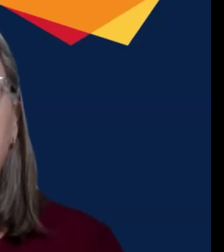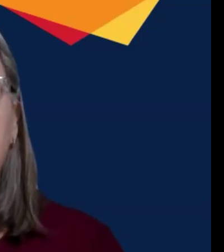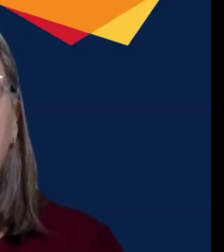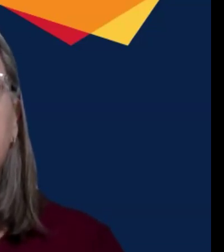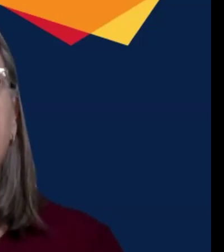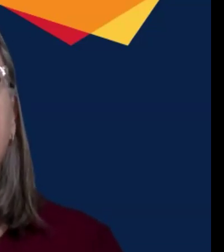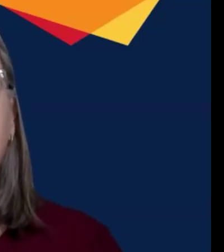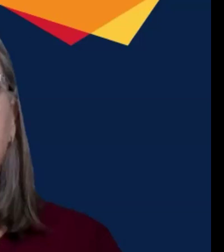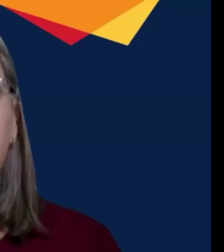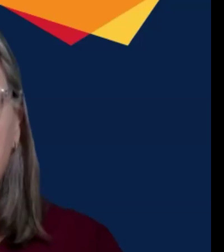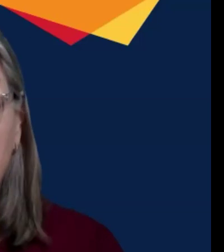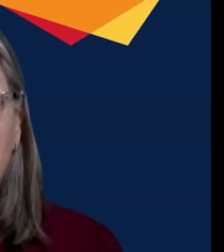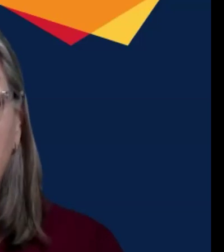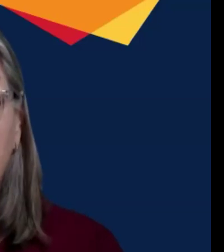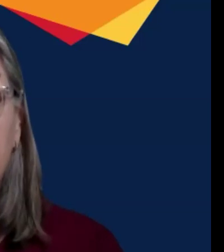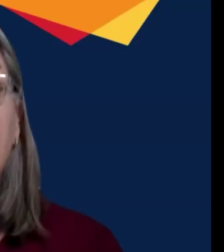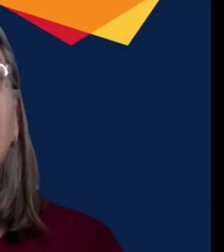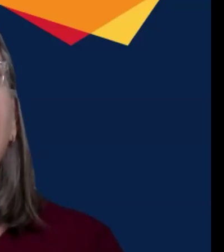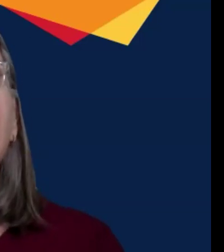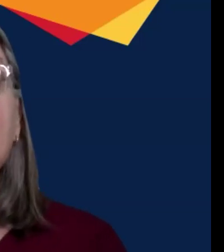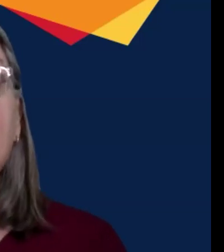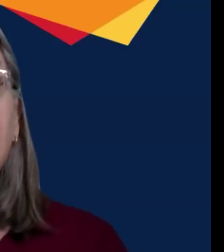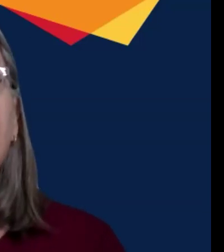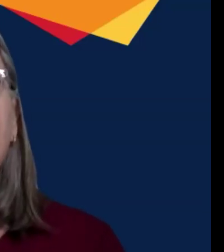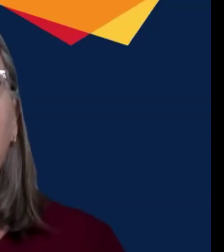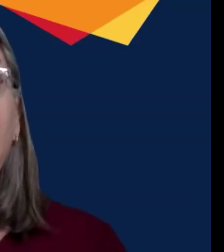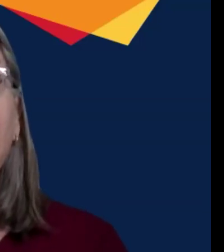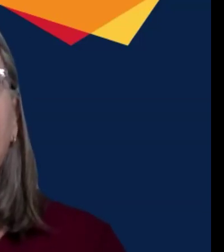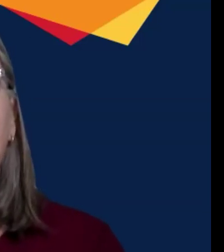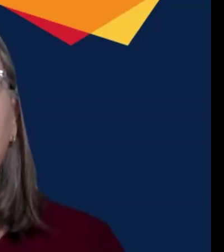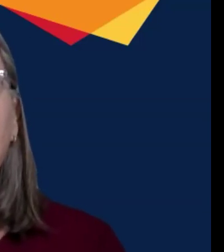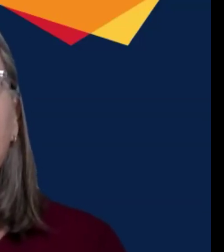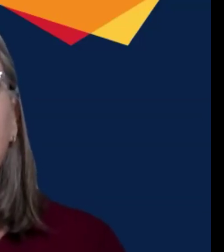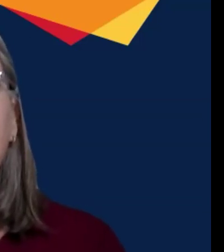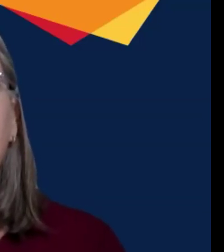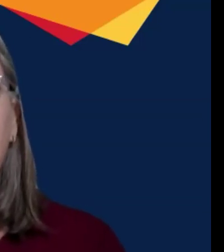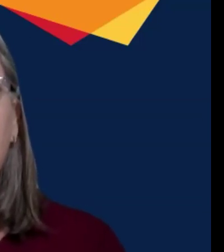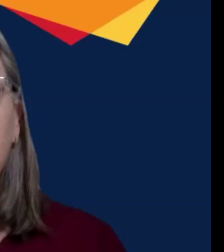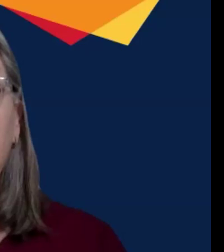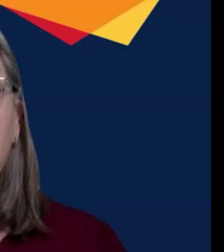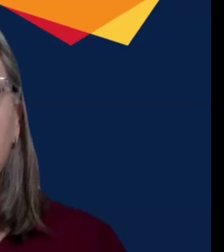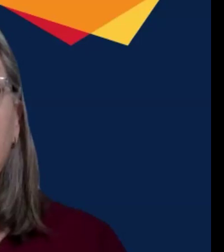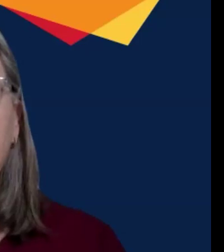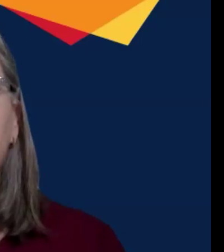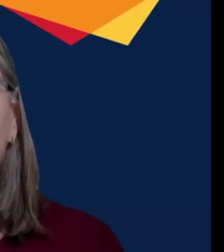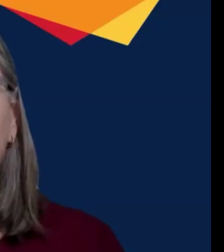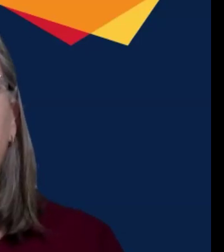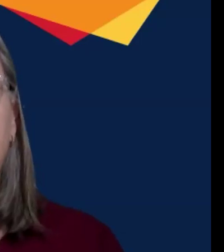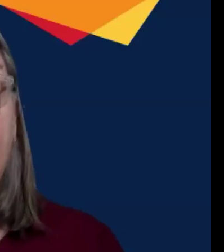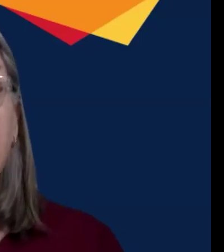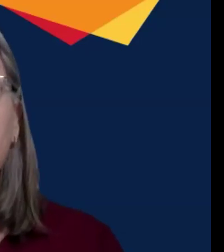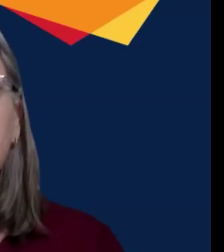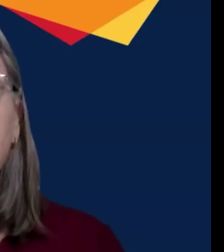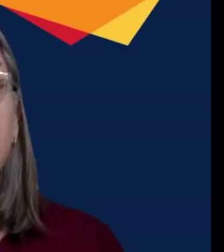online. Simple steps. Let's cut to the chase. So hopefully that will be the part that you need.